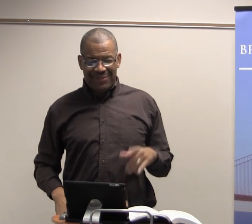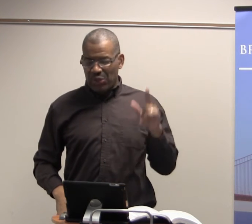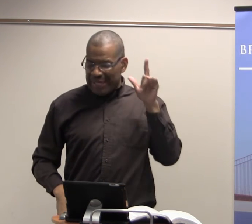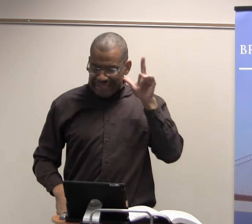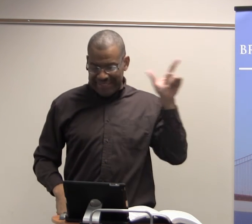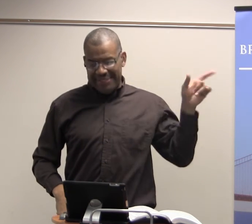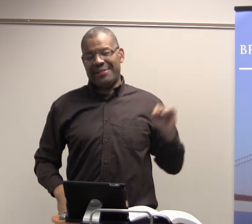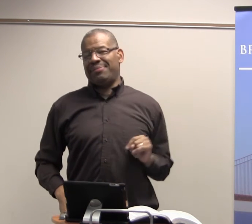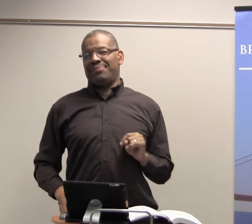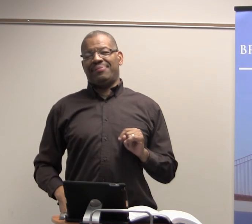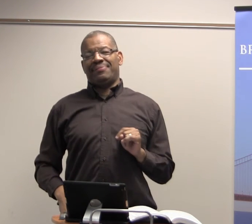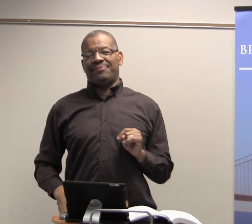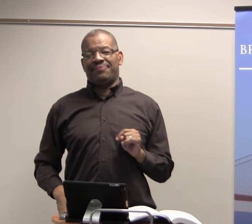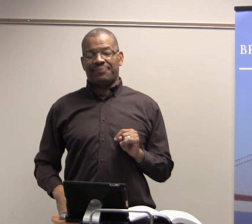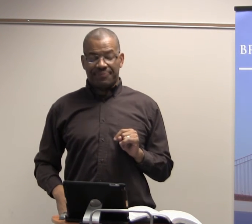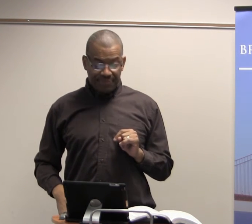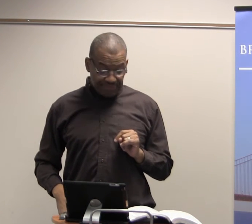to listen to him.